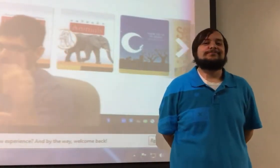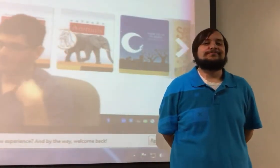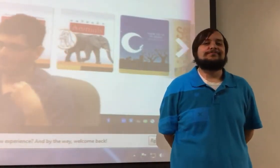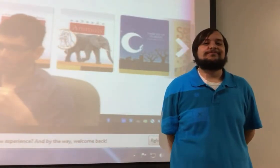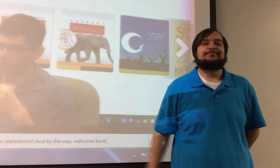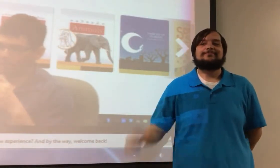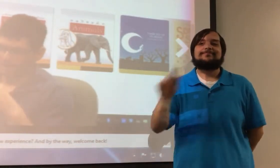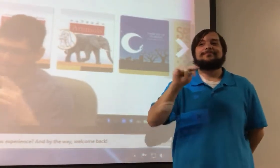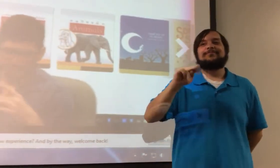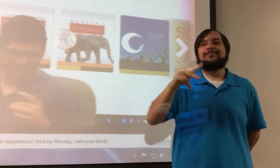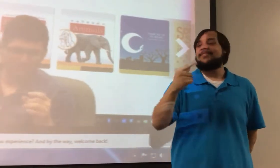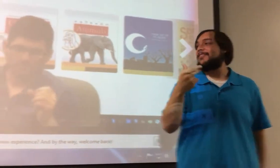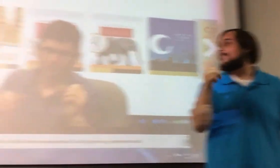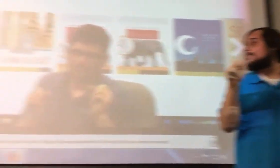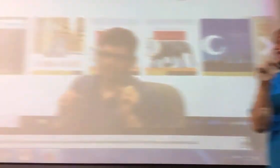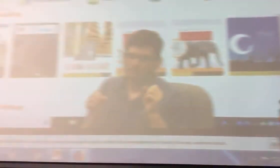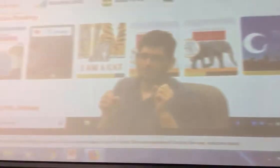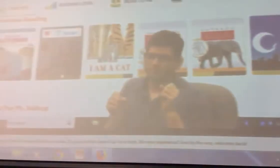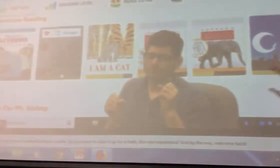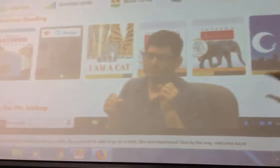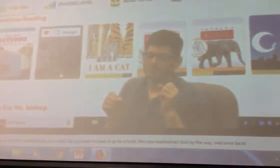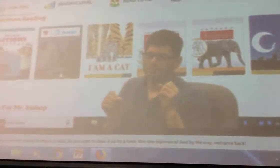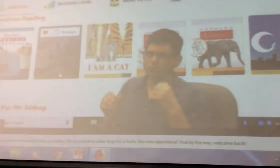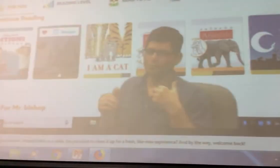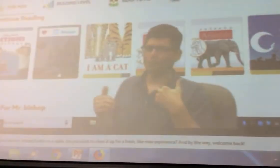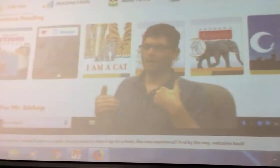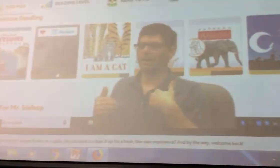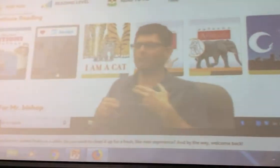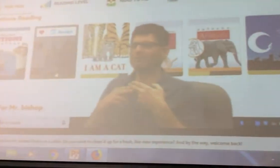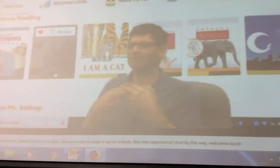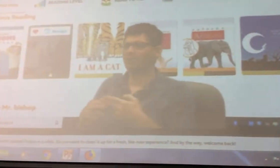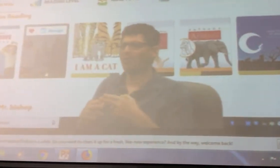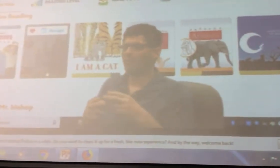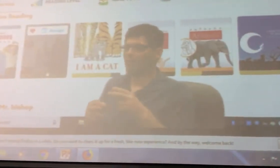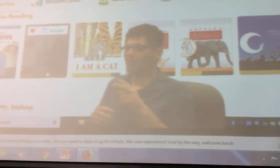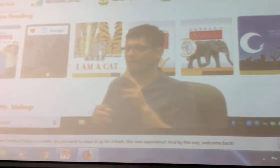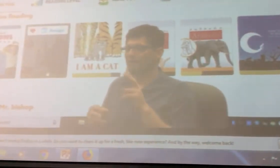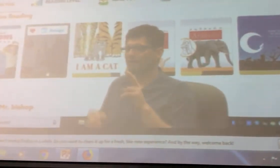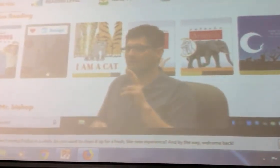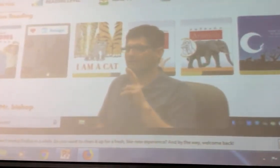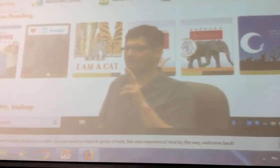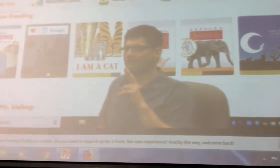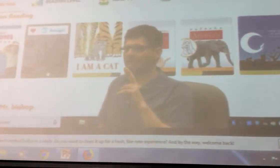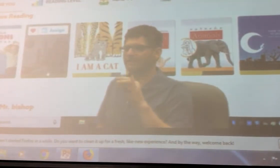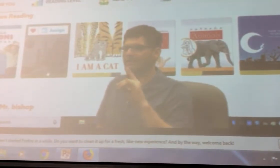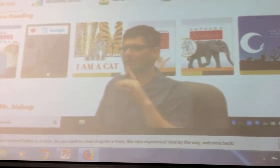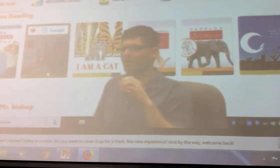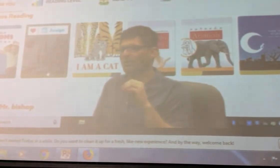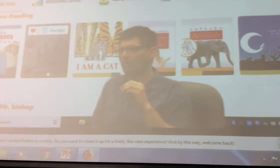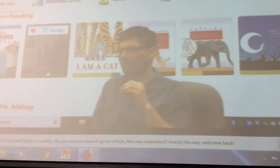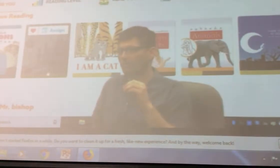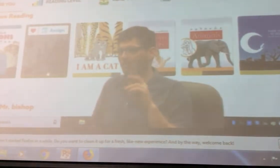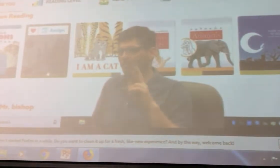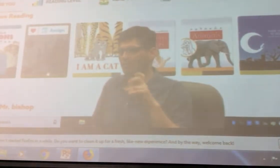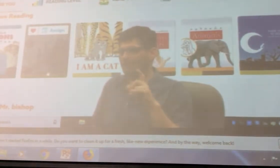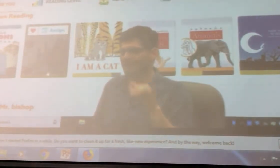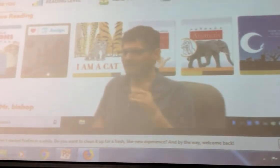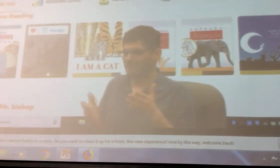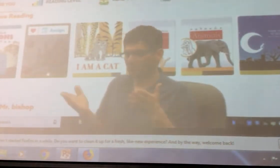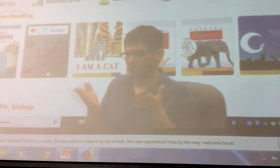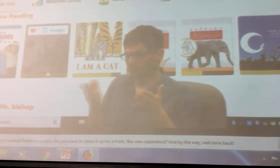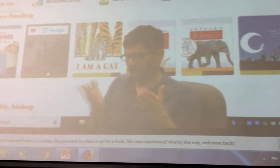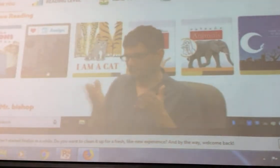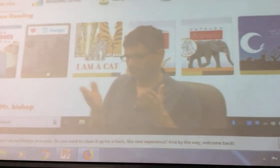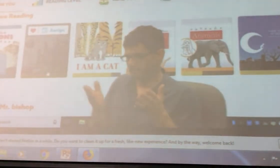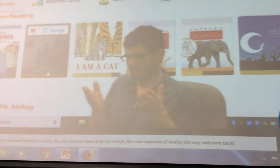So Anthony, respond as well. For today, nowadays, we've got so many options. We've got what's called video phone